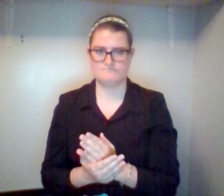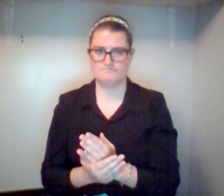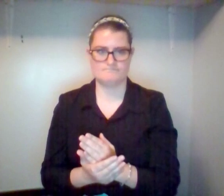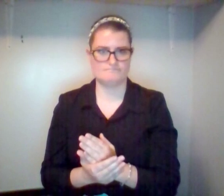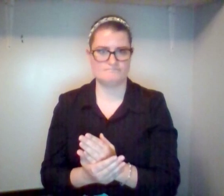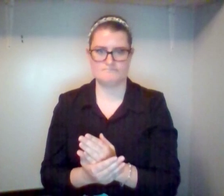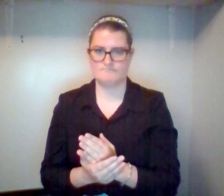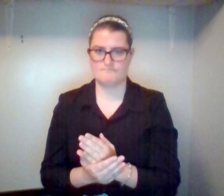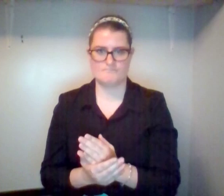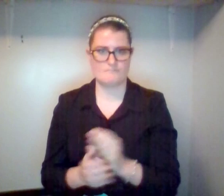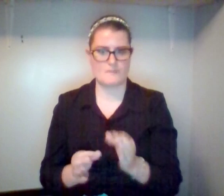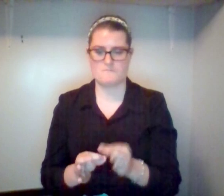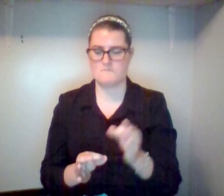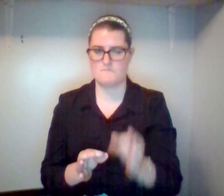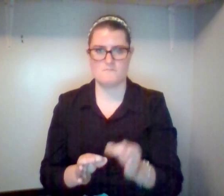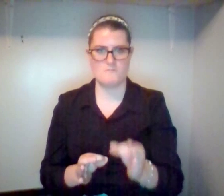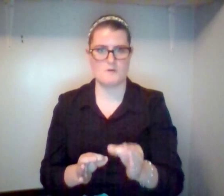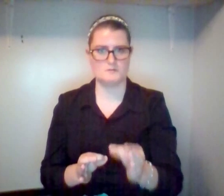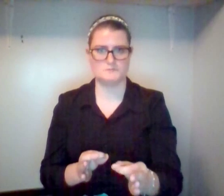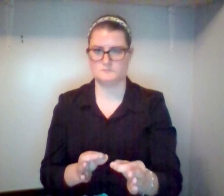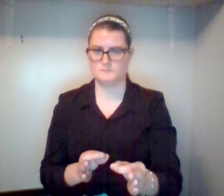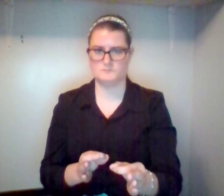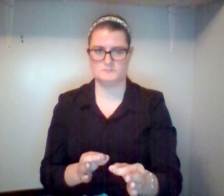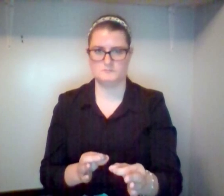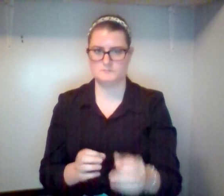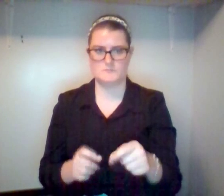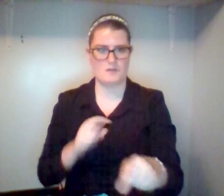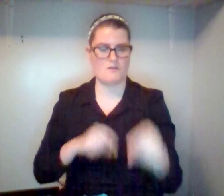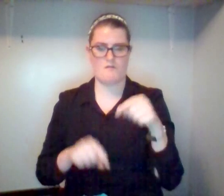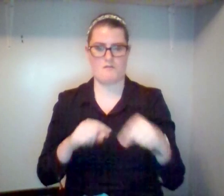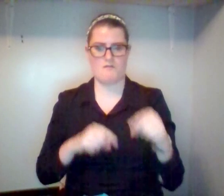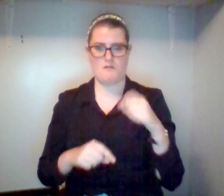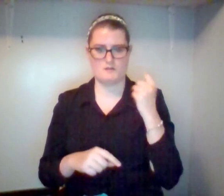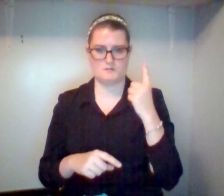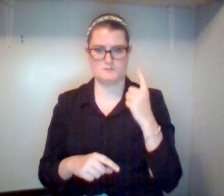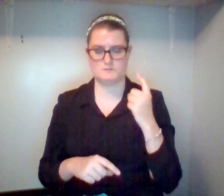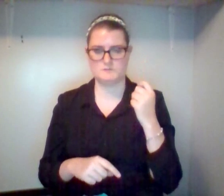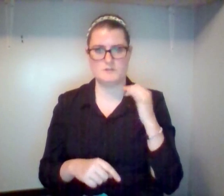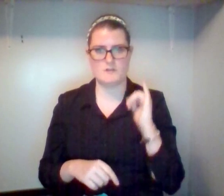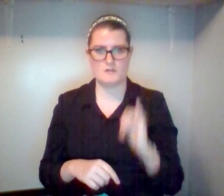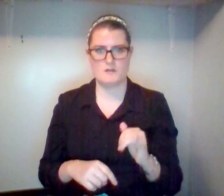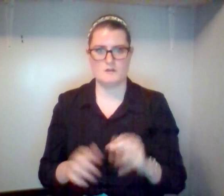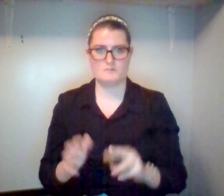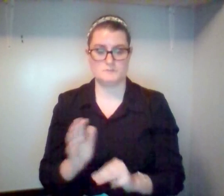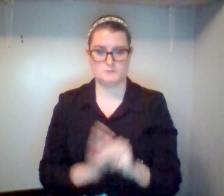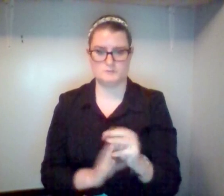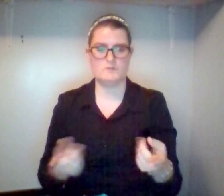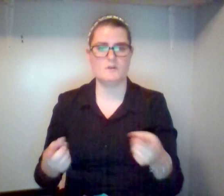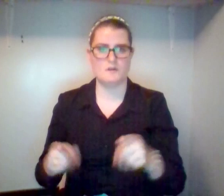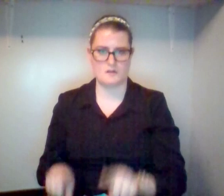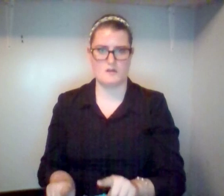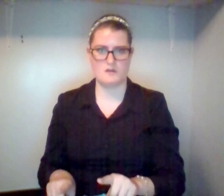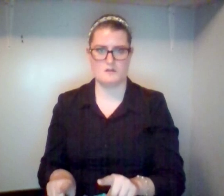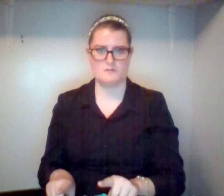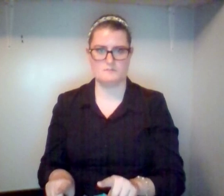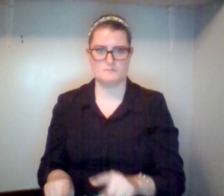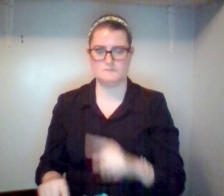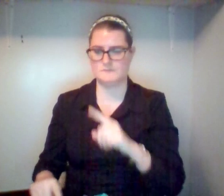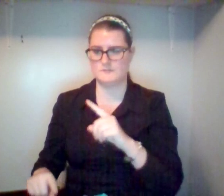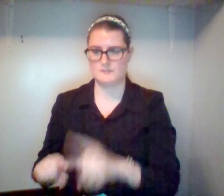and let him know that she needs to see significant maturity before she could move forward